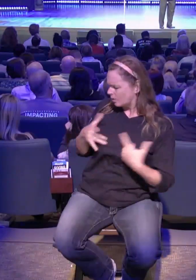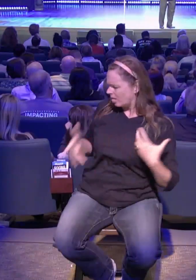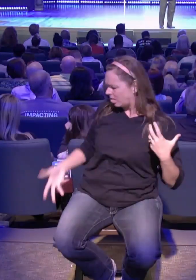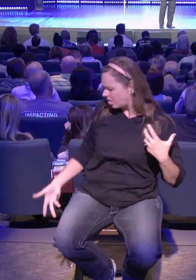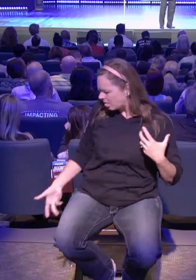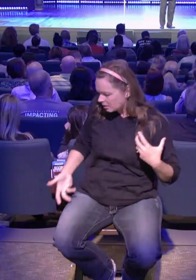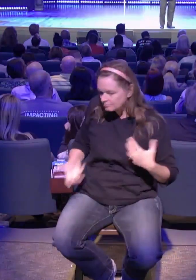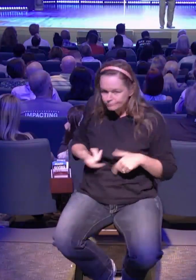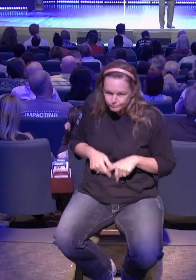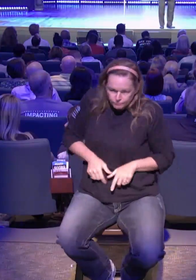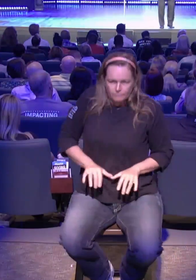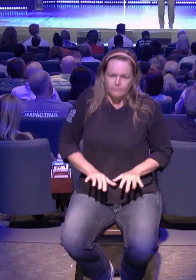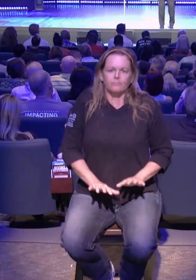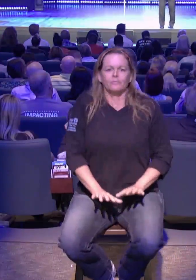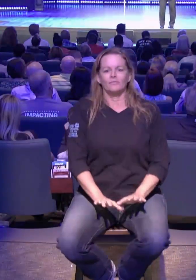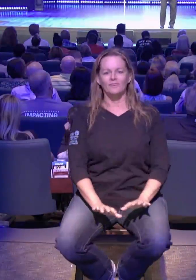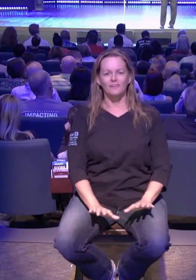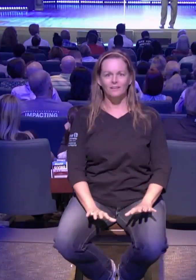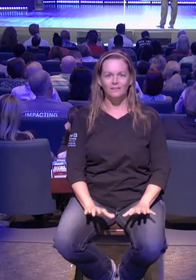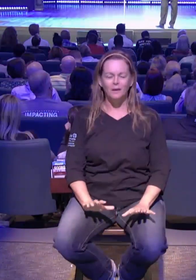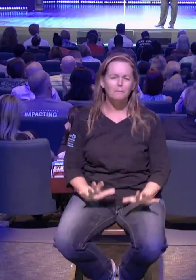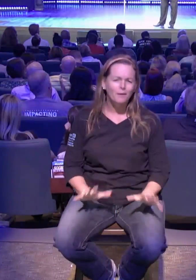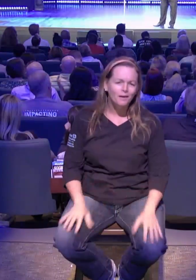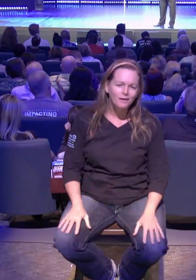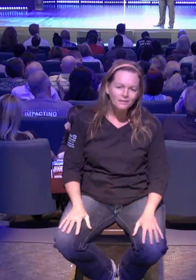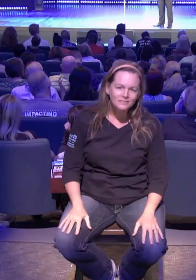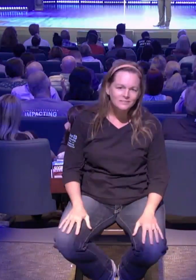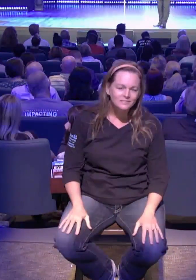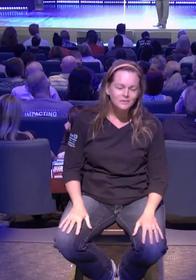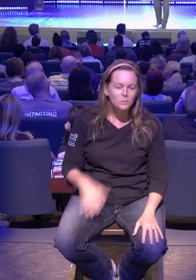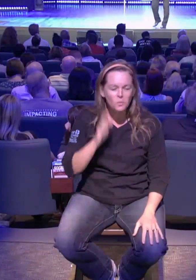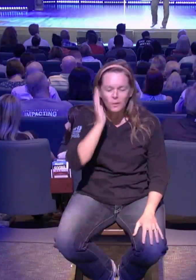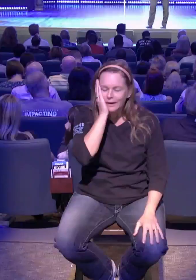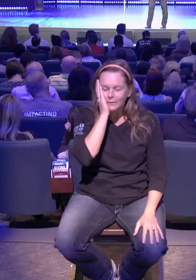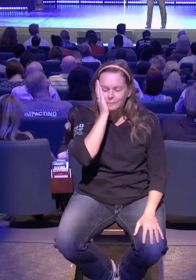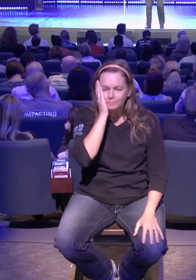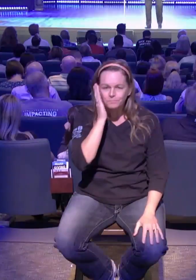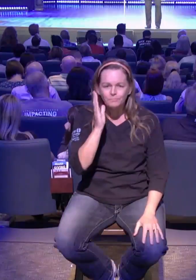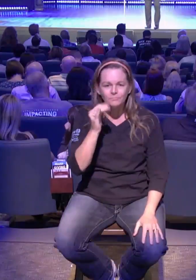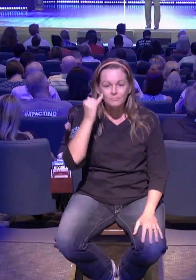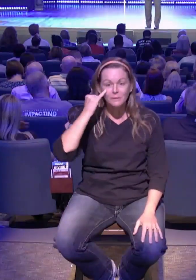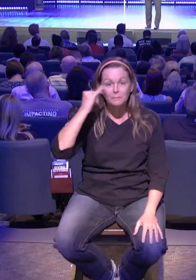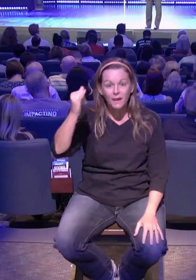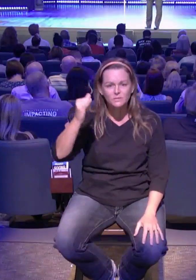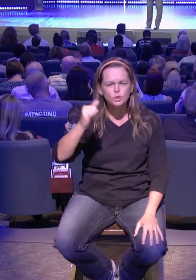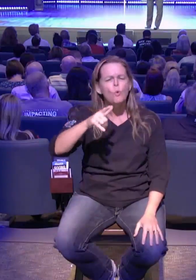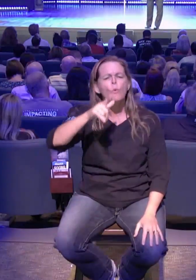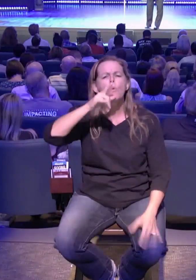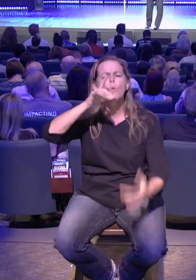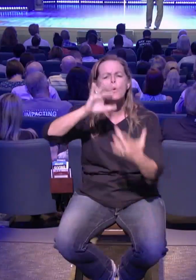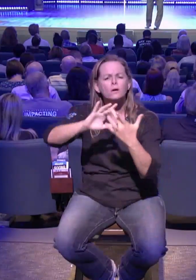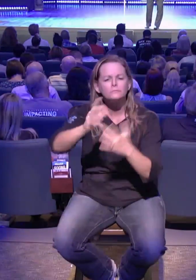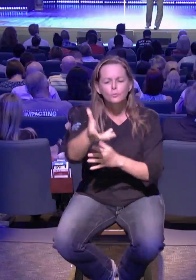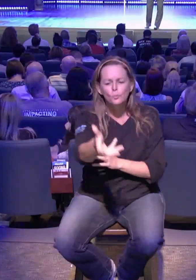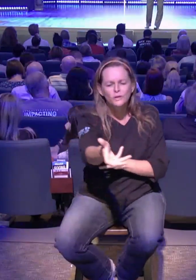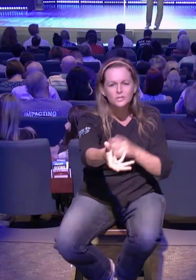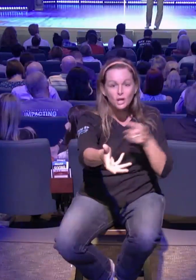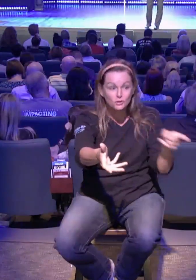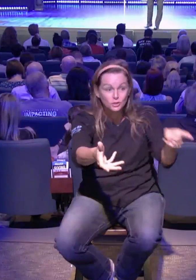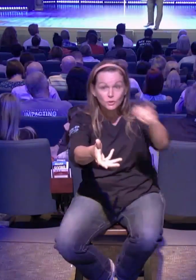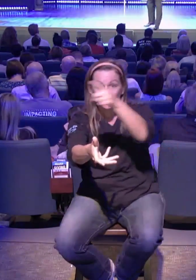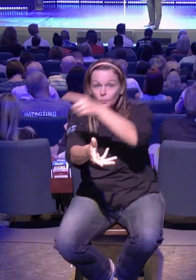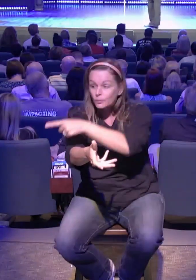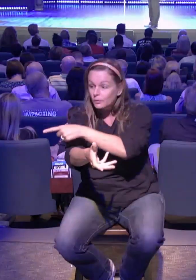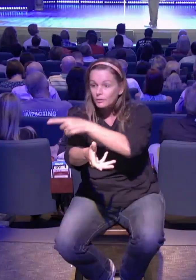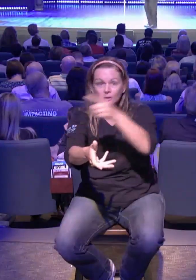when they cannot believe for themselves. Aren't you thankful that somebody extended their faith on your behalf? I